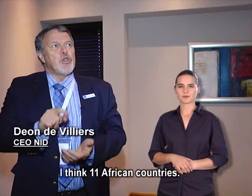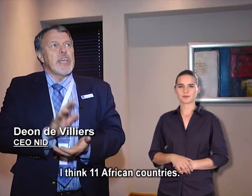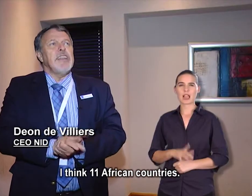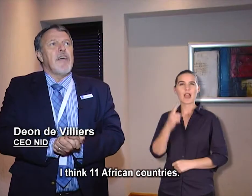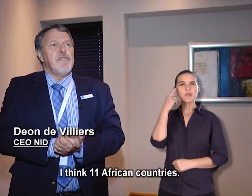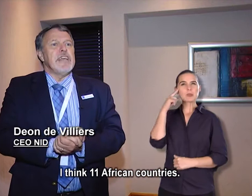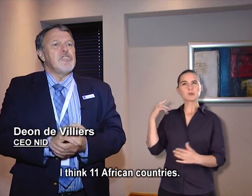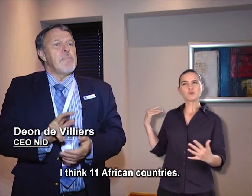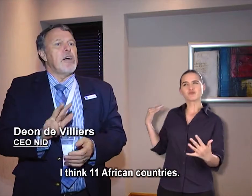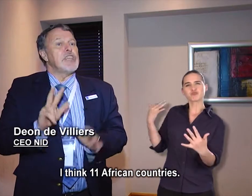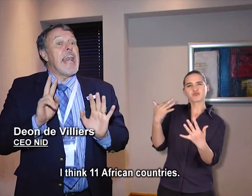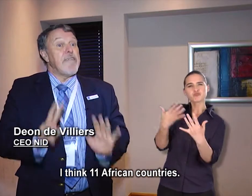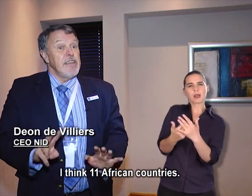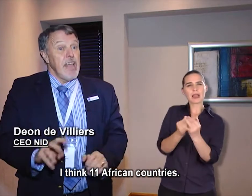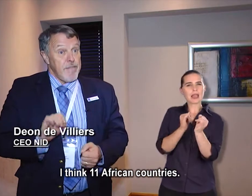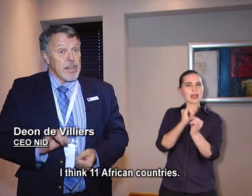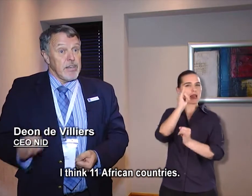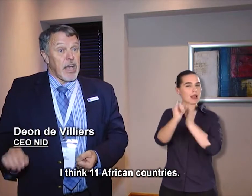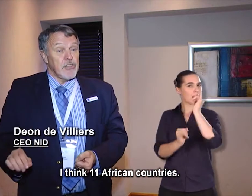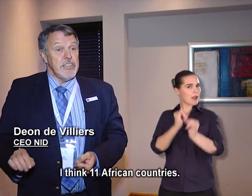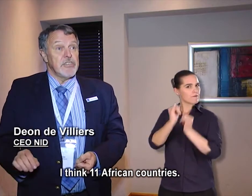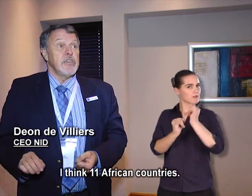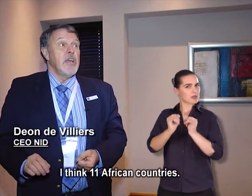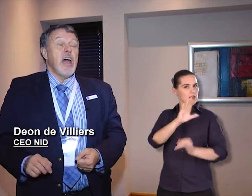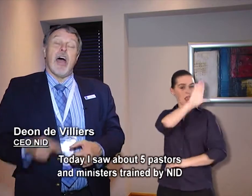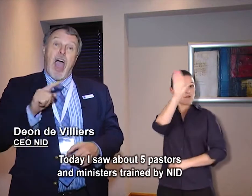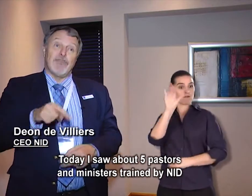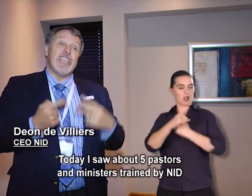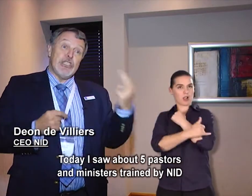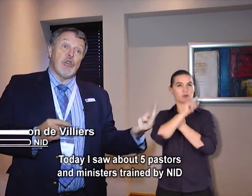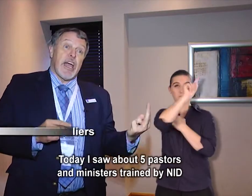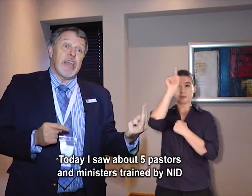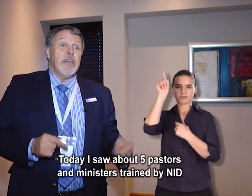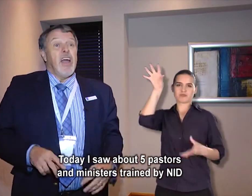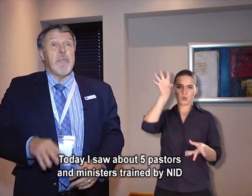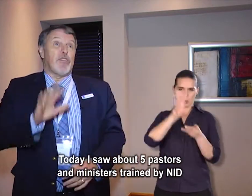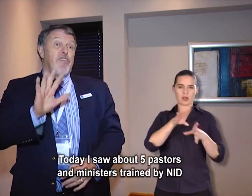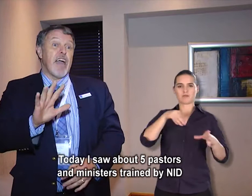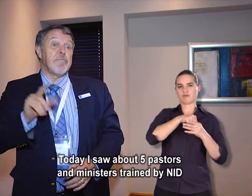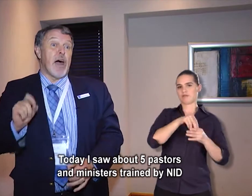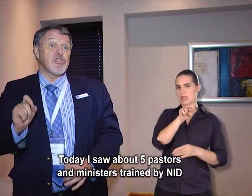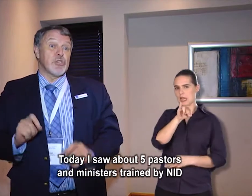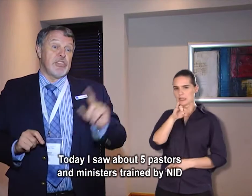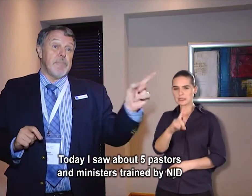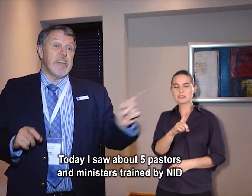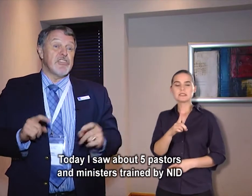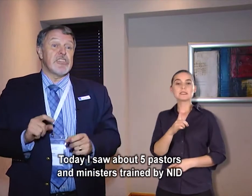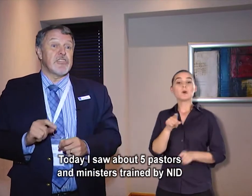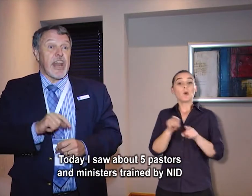To date, I think it's about 11 African countries. I've seen today about 5 pastors and ministers